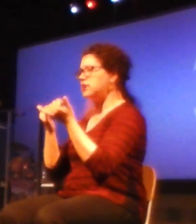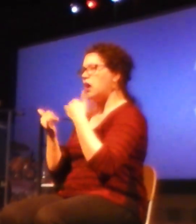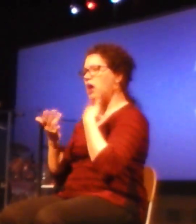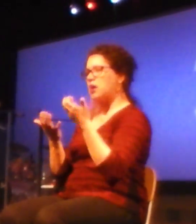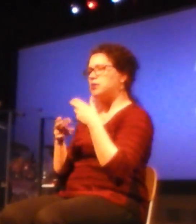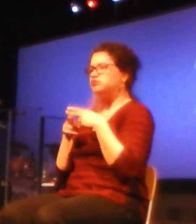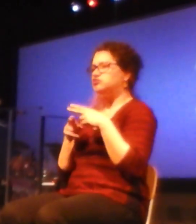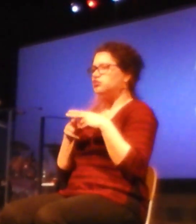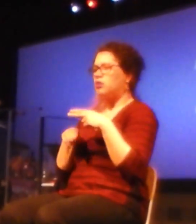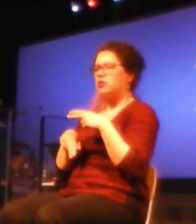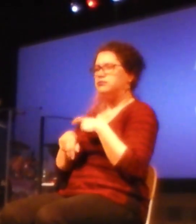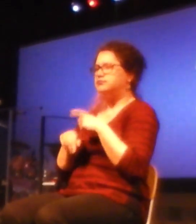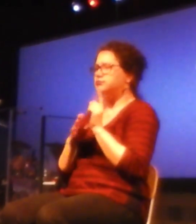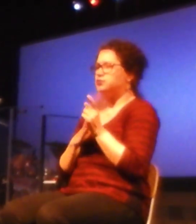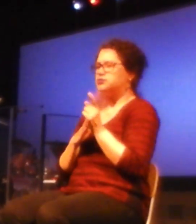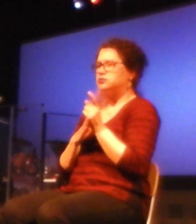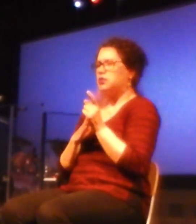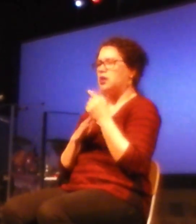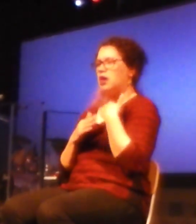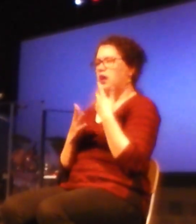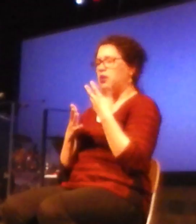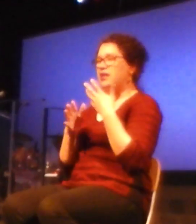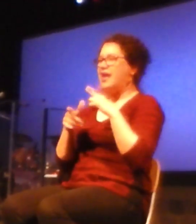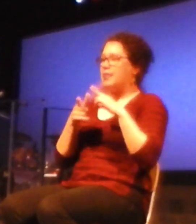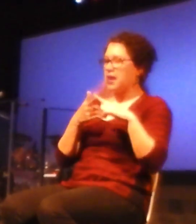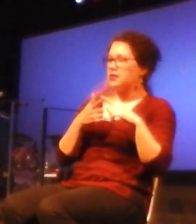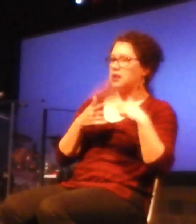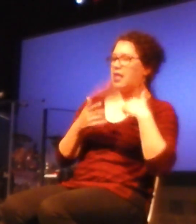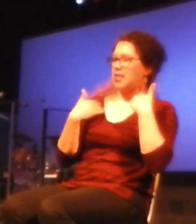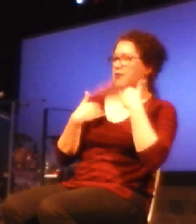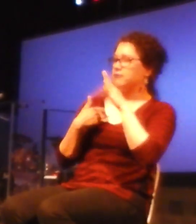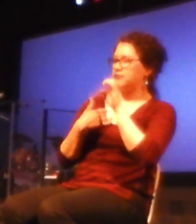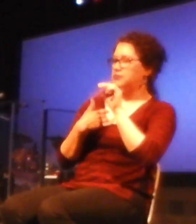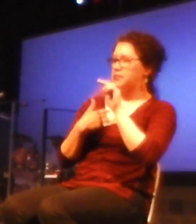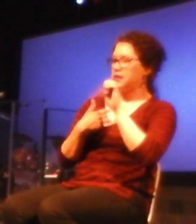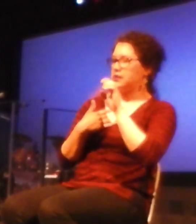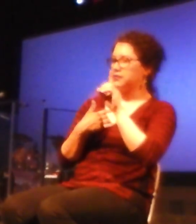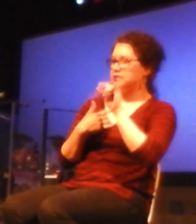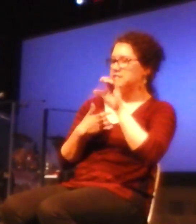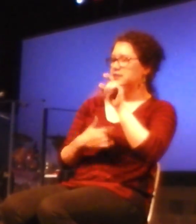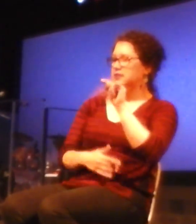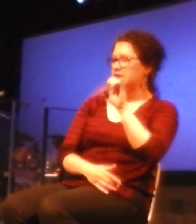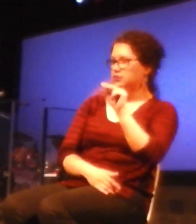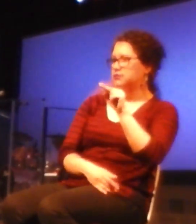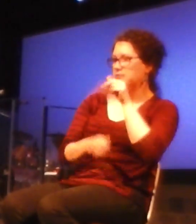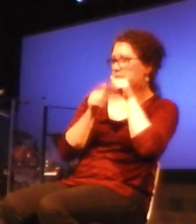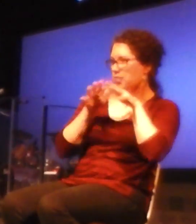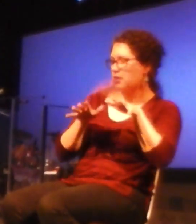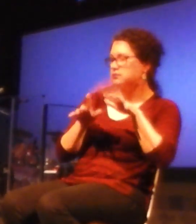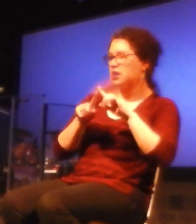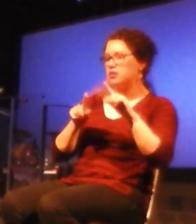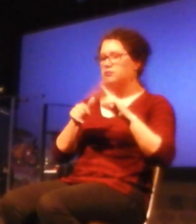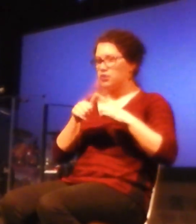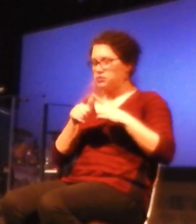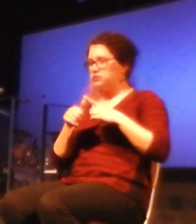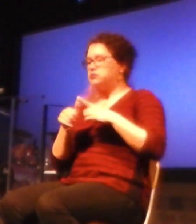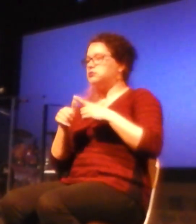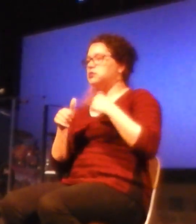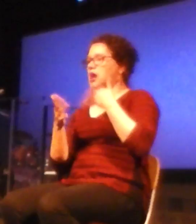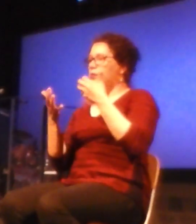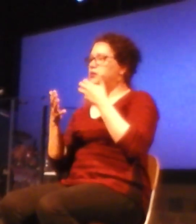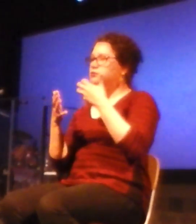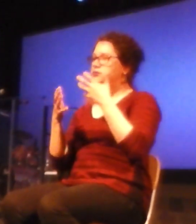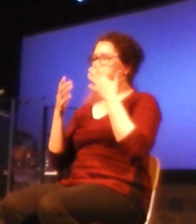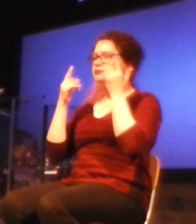brief moment, and then I'm going to end with the benediction. We'll stand in a second. I'll end with the benediction. But for a brief moment, let's just shut our eyes, let's bow our heads,